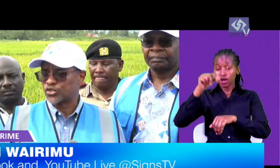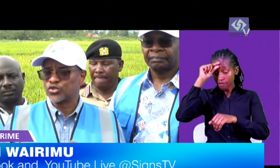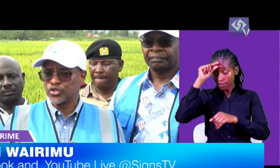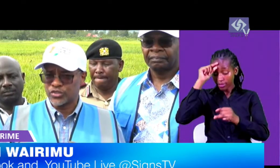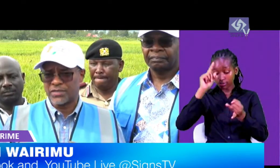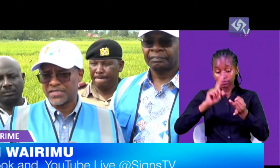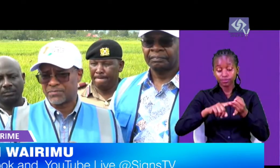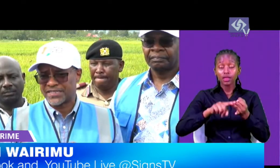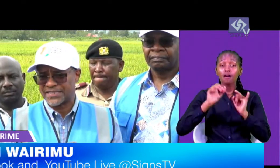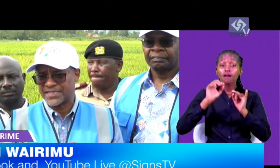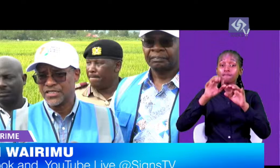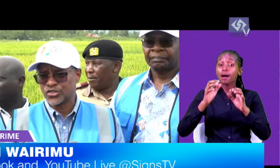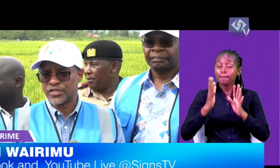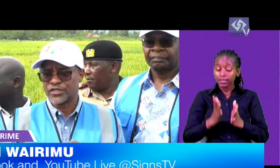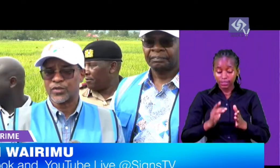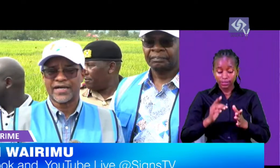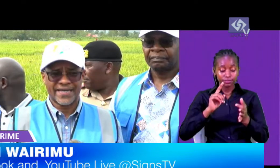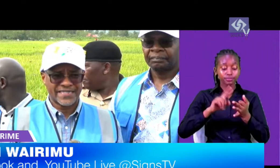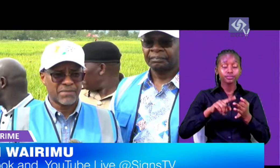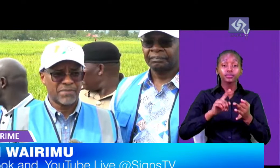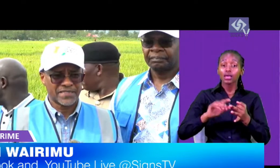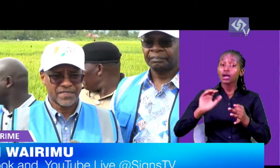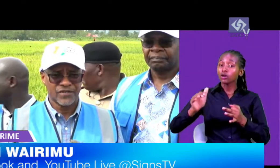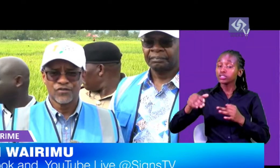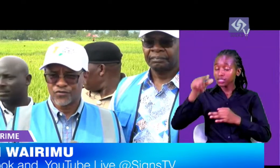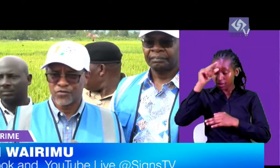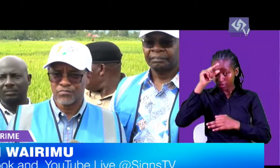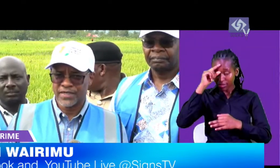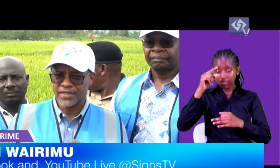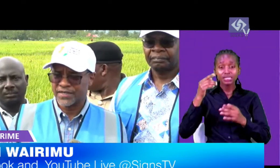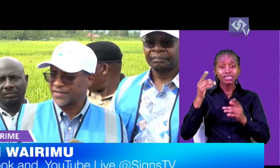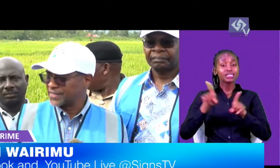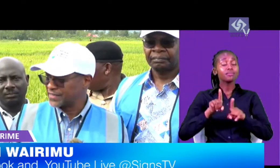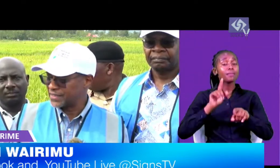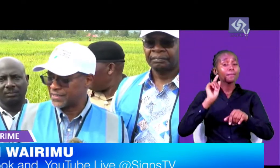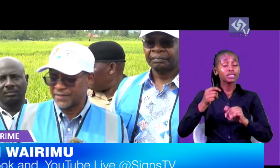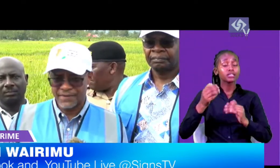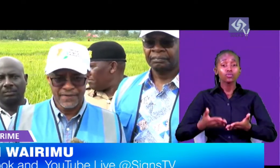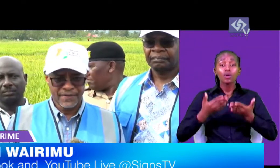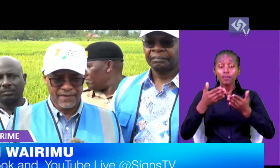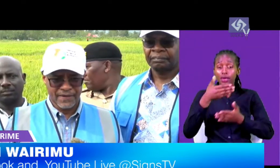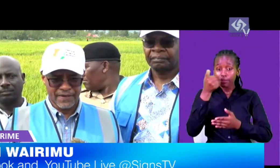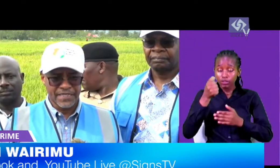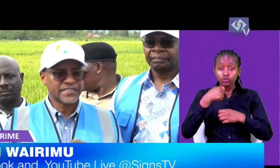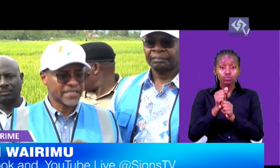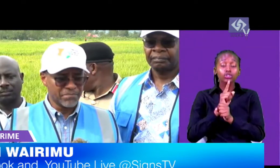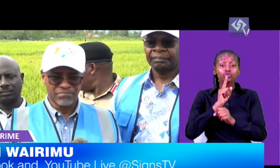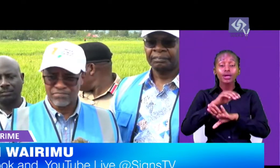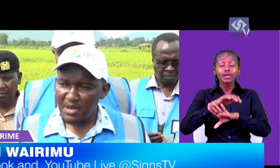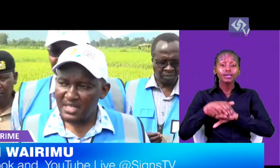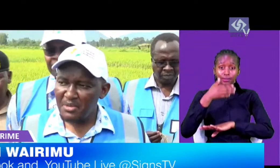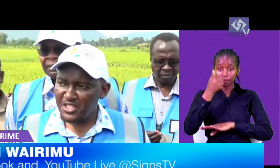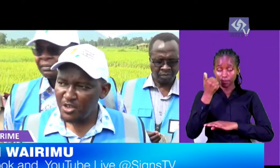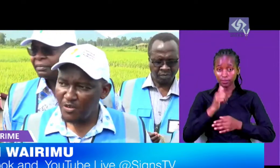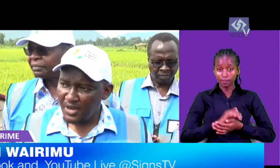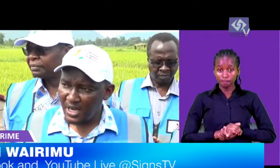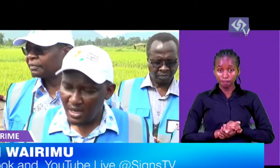use the best practice so that we can get the best from this scheme. As the Ministry of